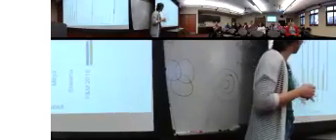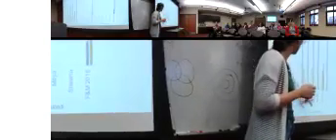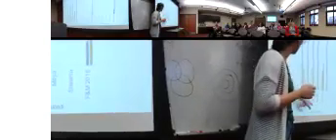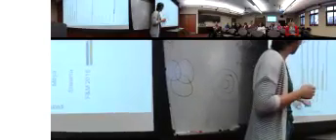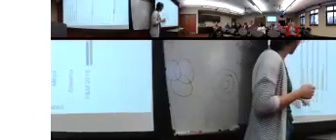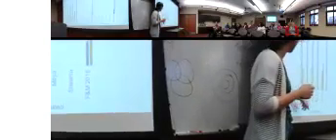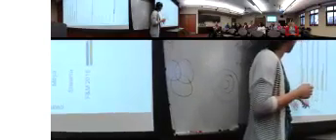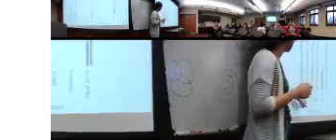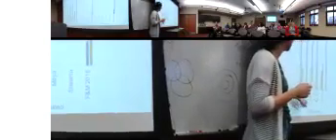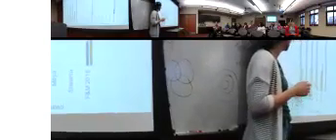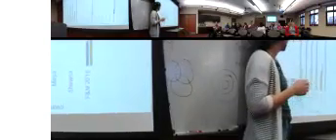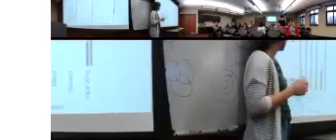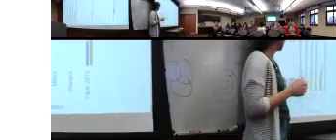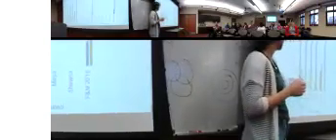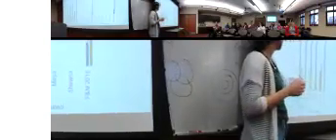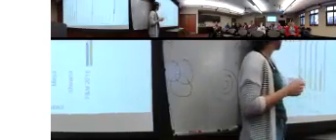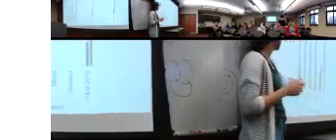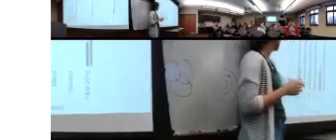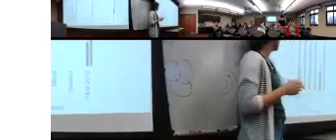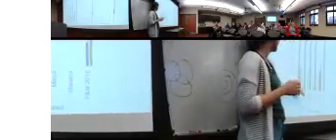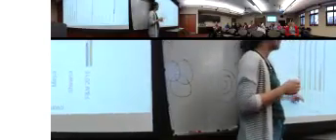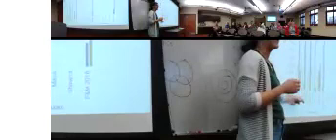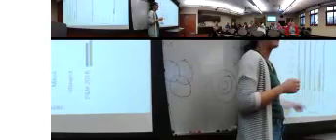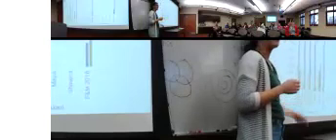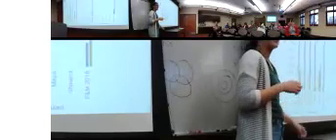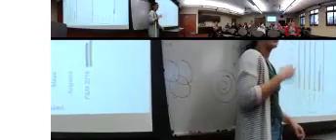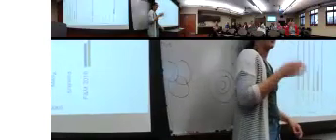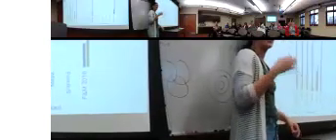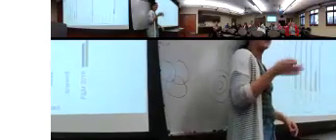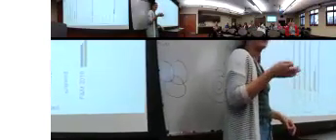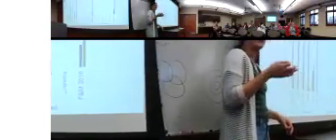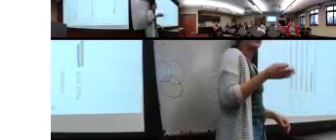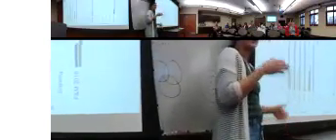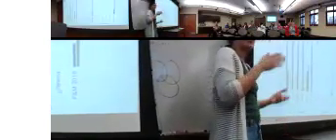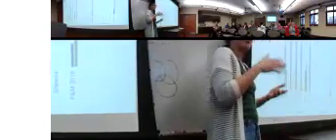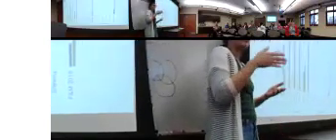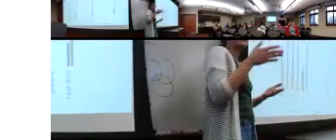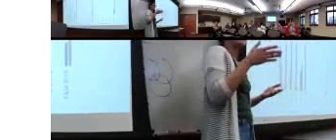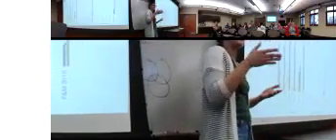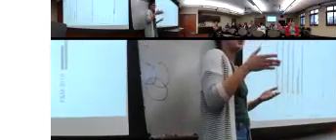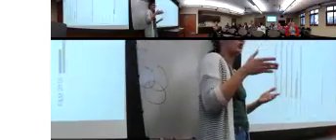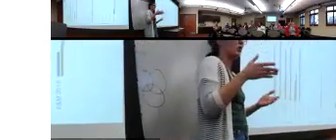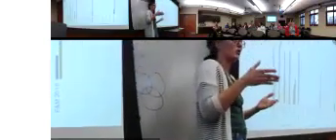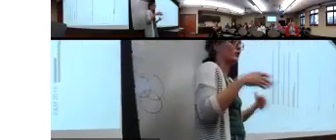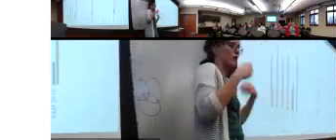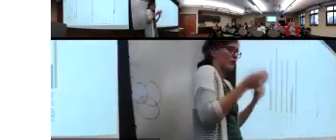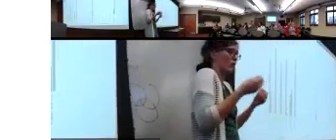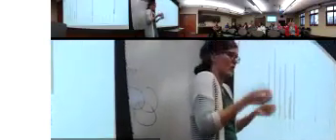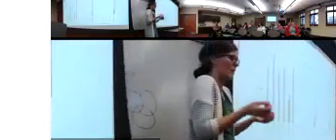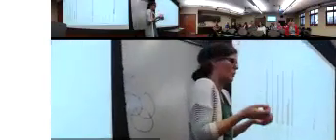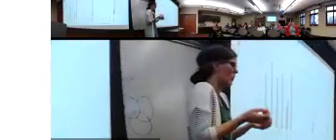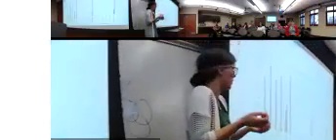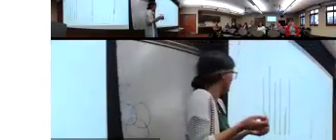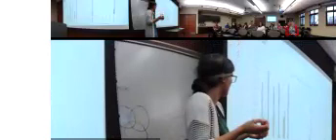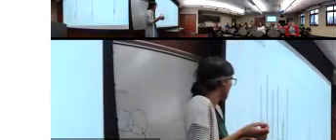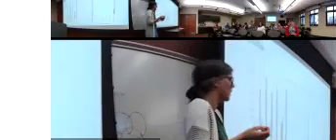for both Martin and Carlos. Carlos uses 25% of zero and afro, meaning at a quarter of his introductions for the first